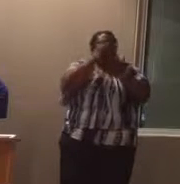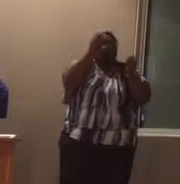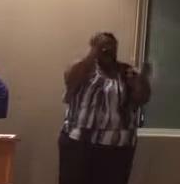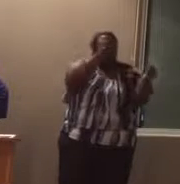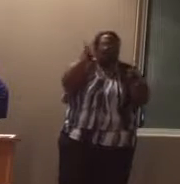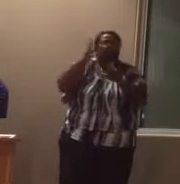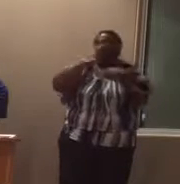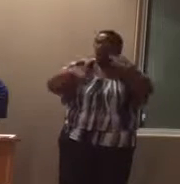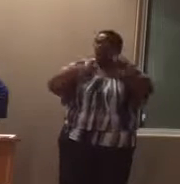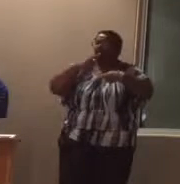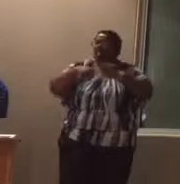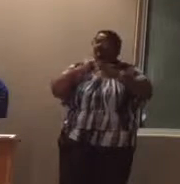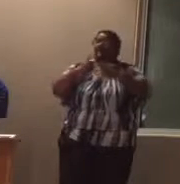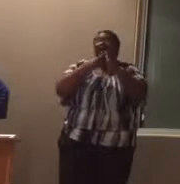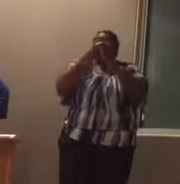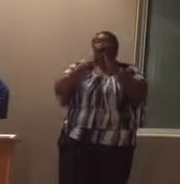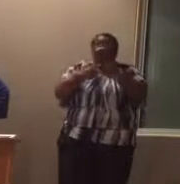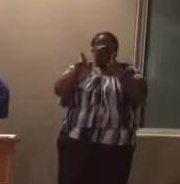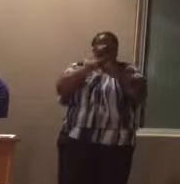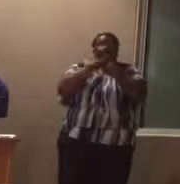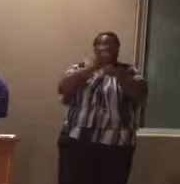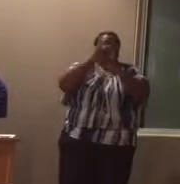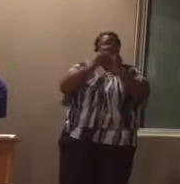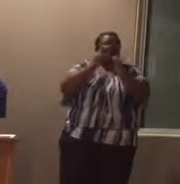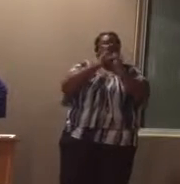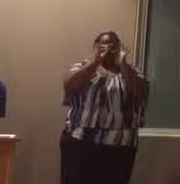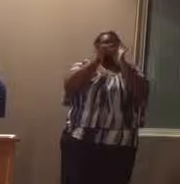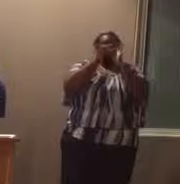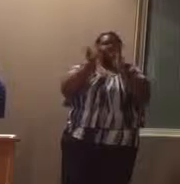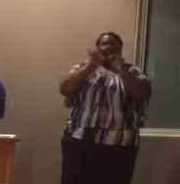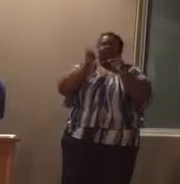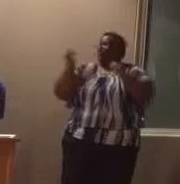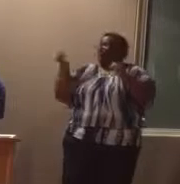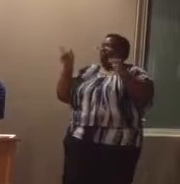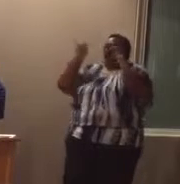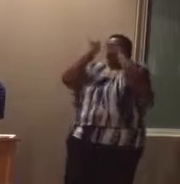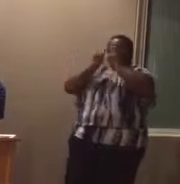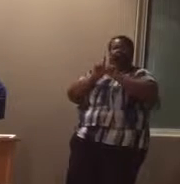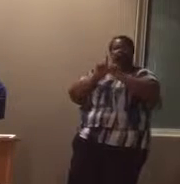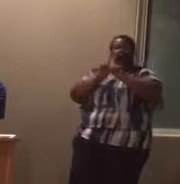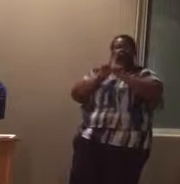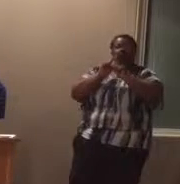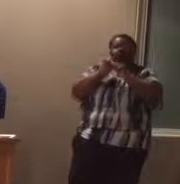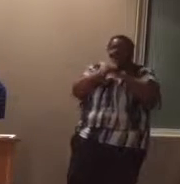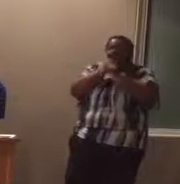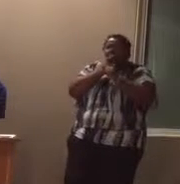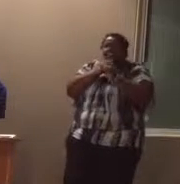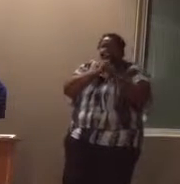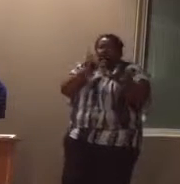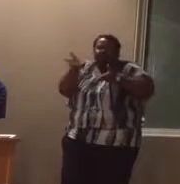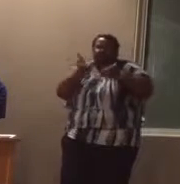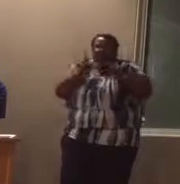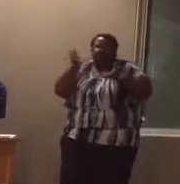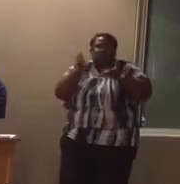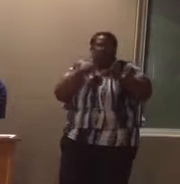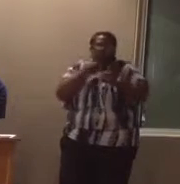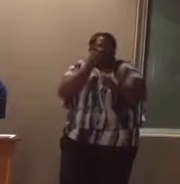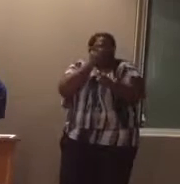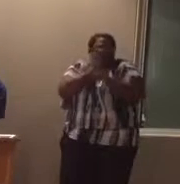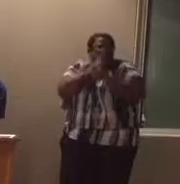the second week of August, and I'll let you know what's going on then. And you'll also be meeting with the representative from the interpreting department, as you